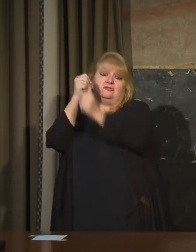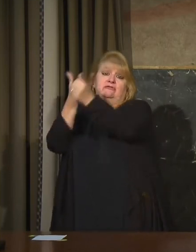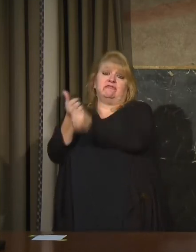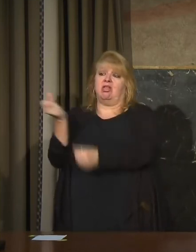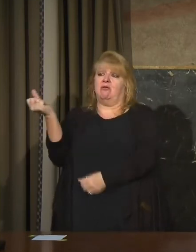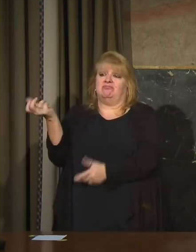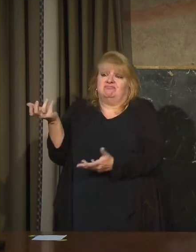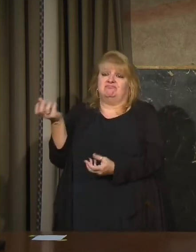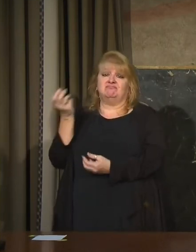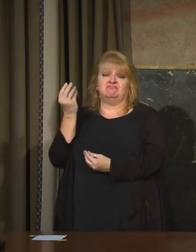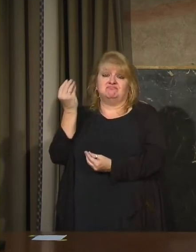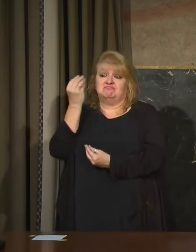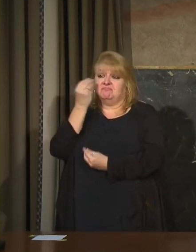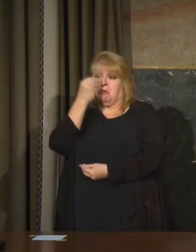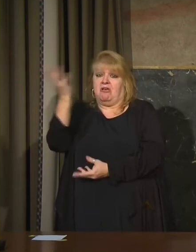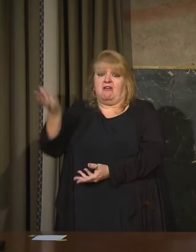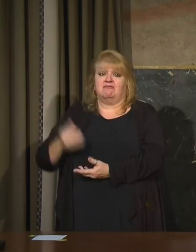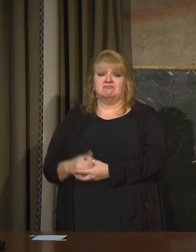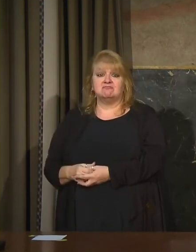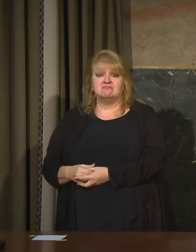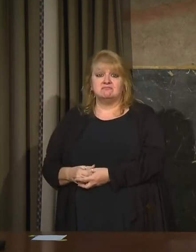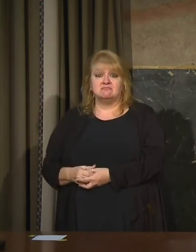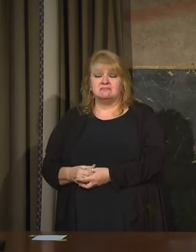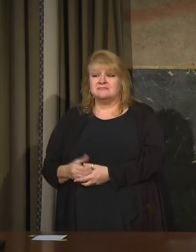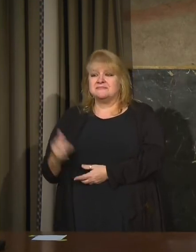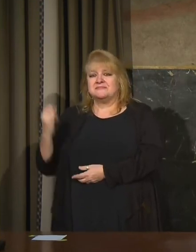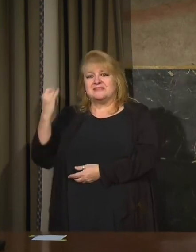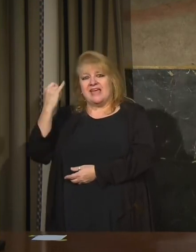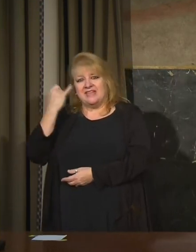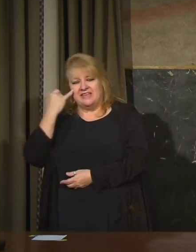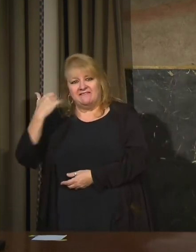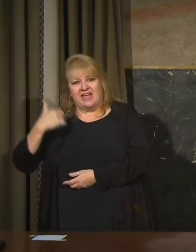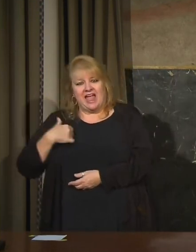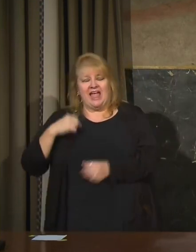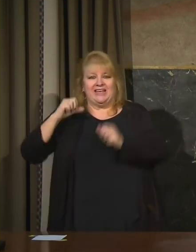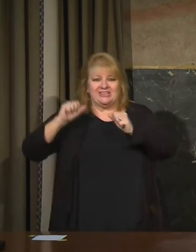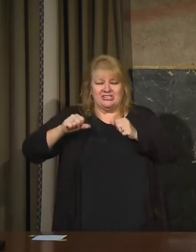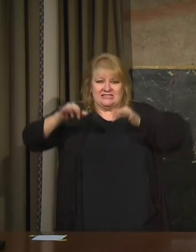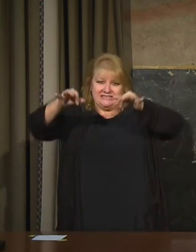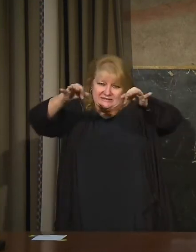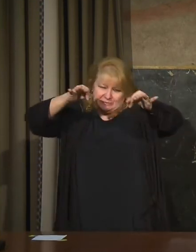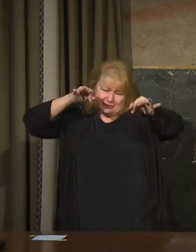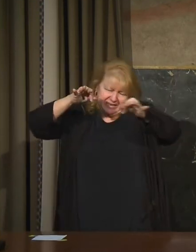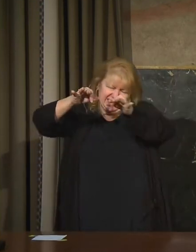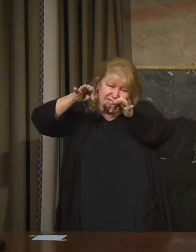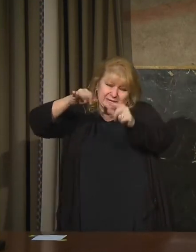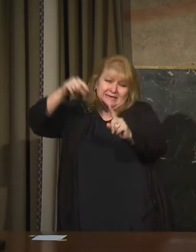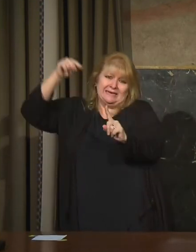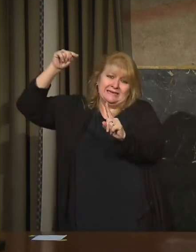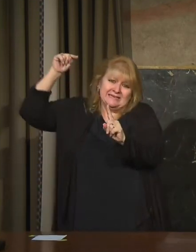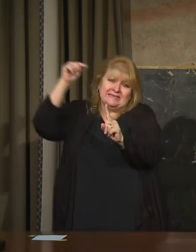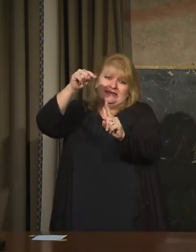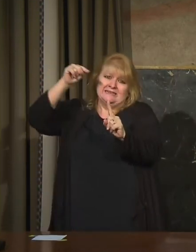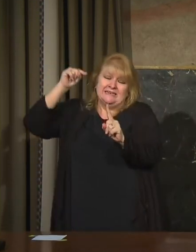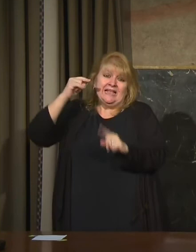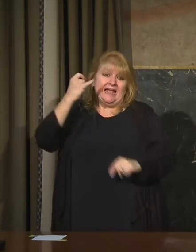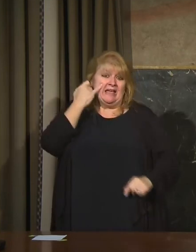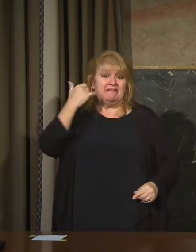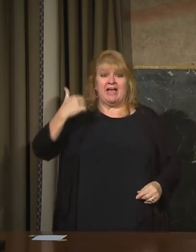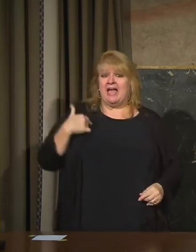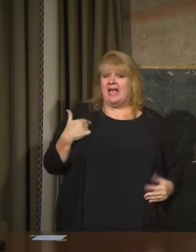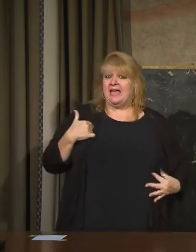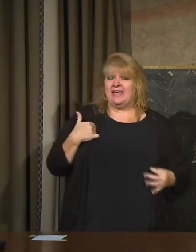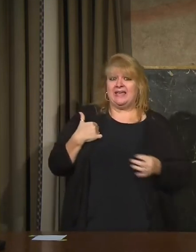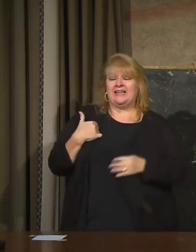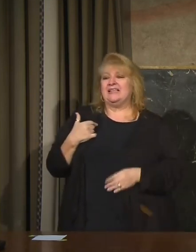And if I've been unable to articulate that to the people of Louisiana sufficiently, I apologize. If my command